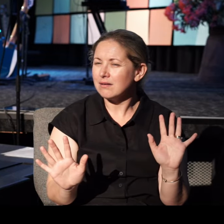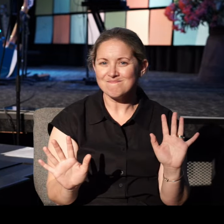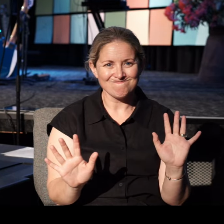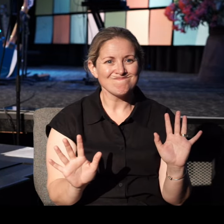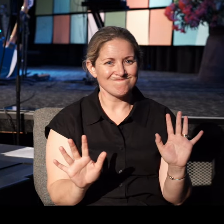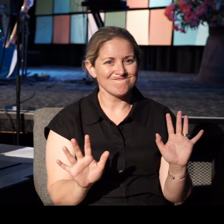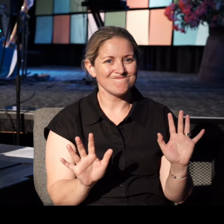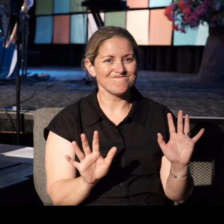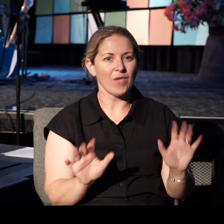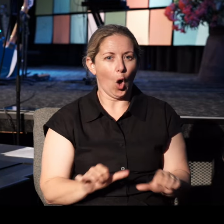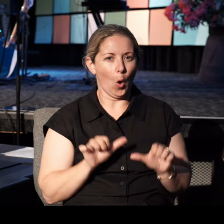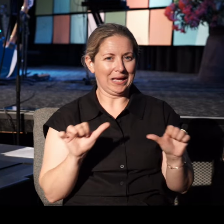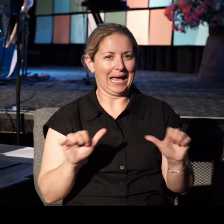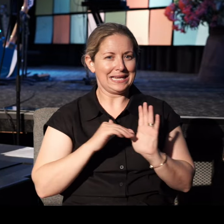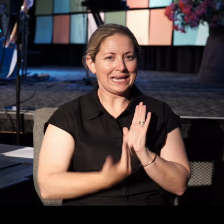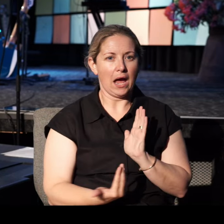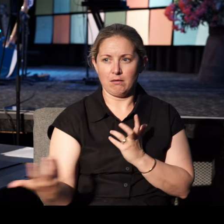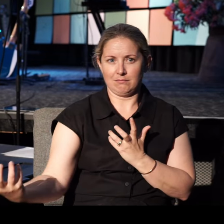Let's now apply it